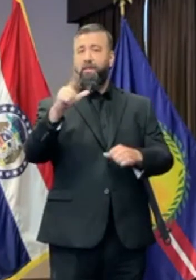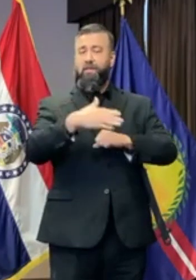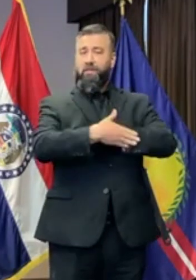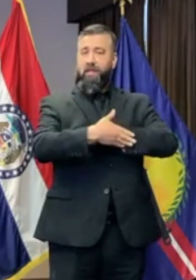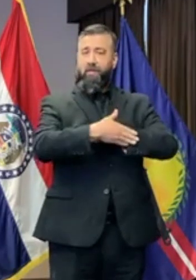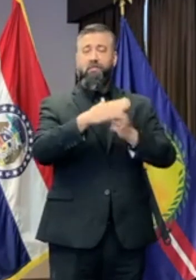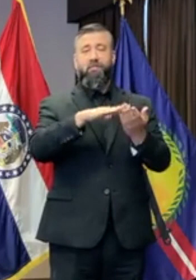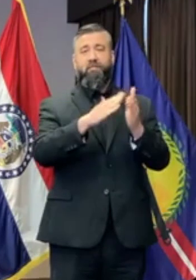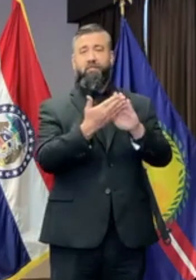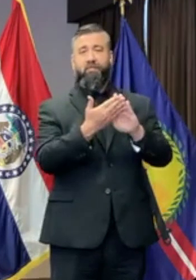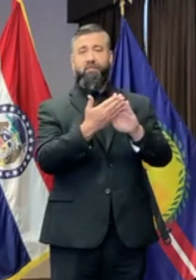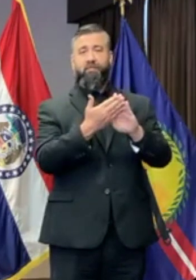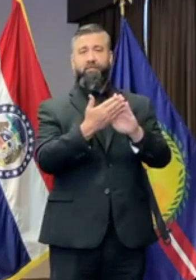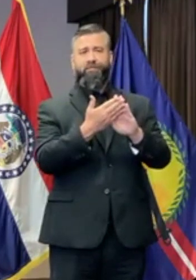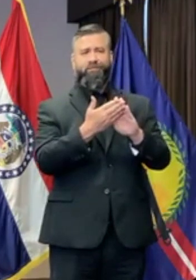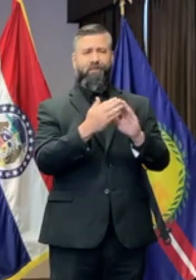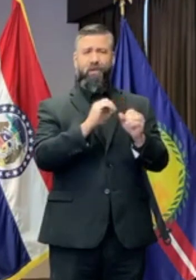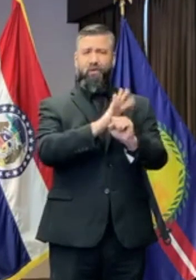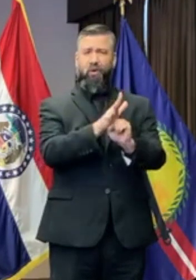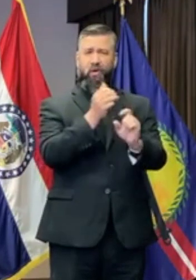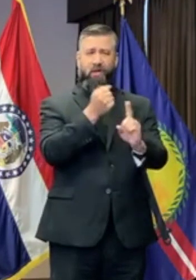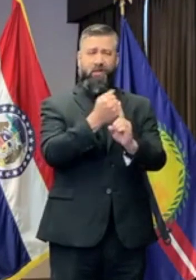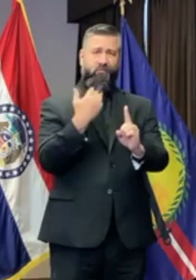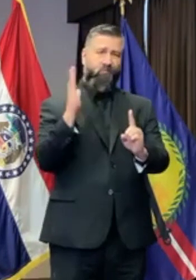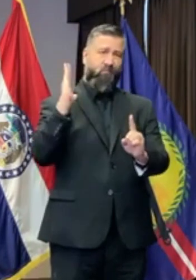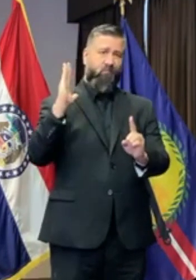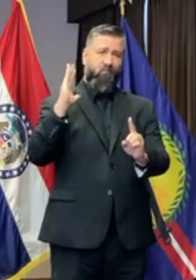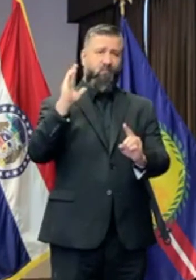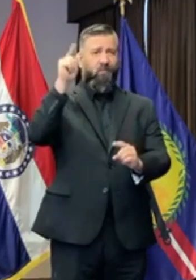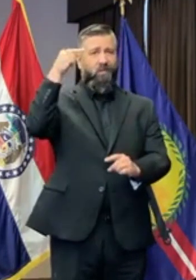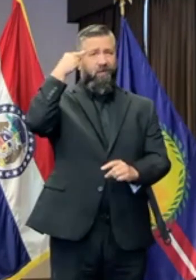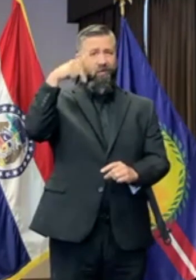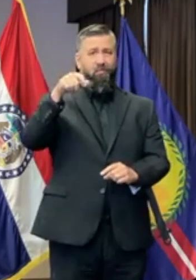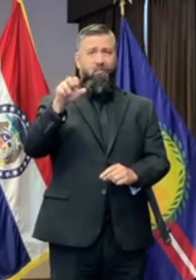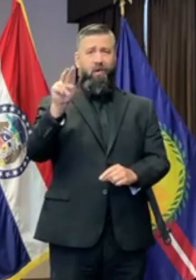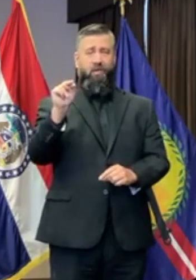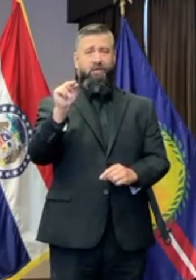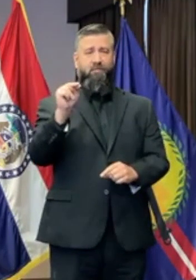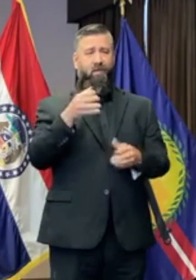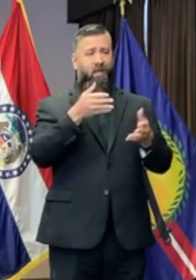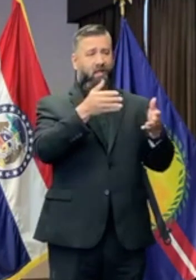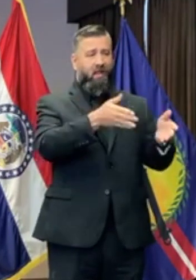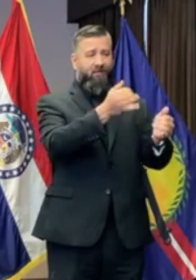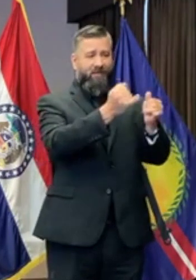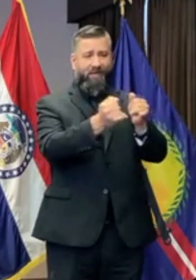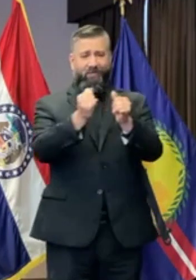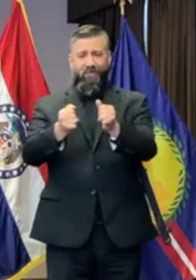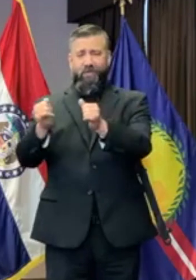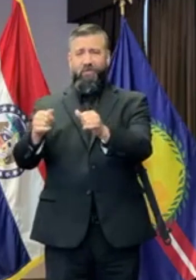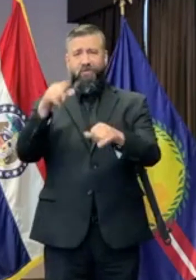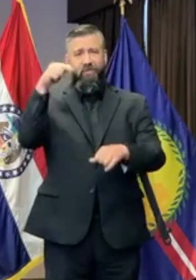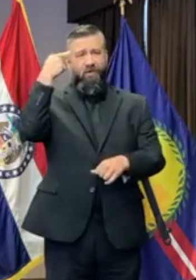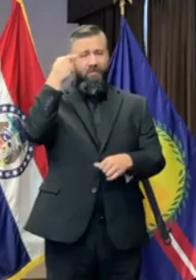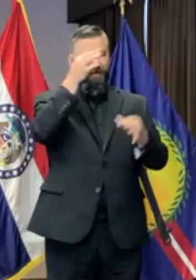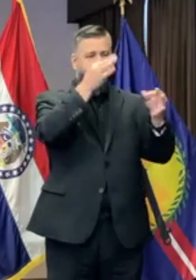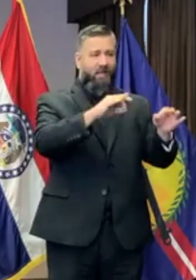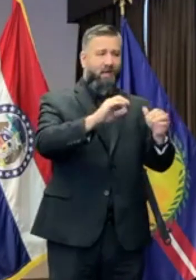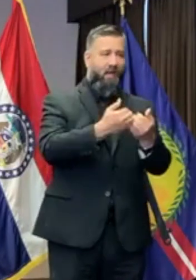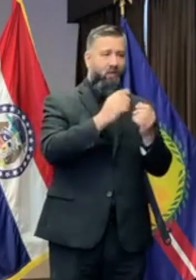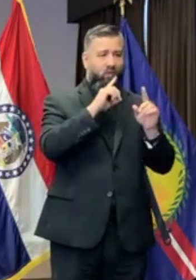Governor Parson has left a response to local governments, and in doing so, not all counties and cities responded the